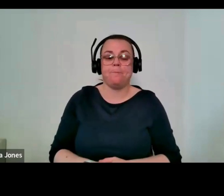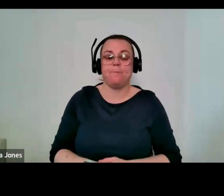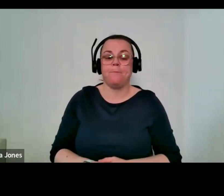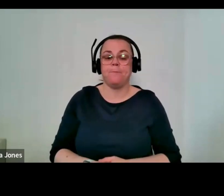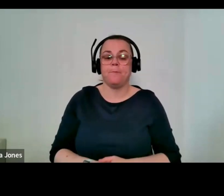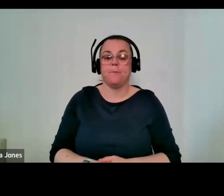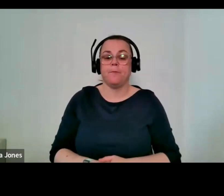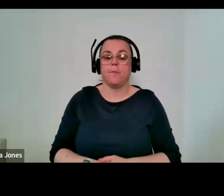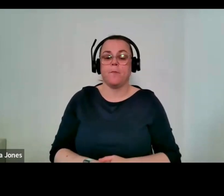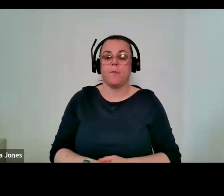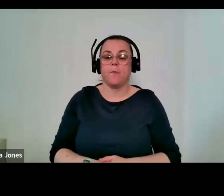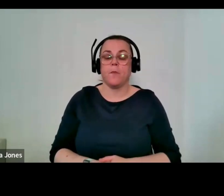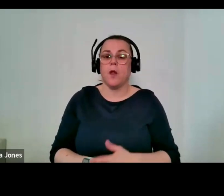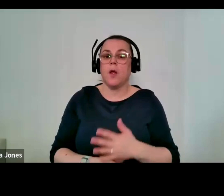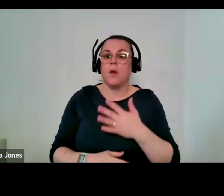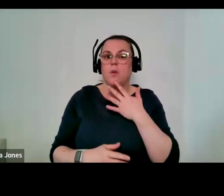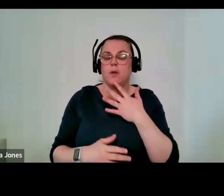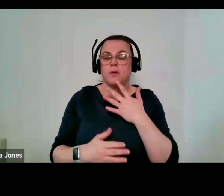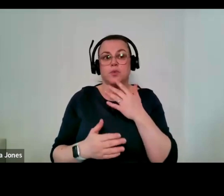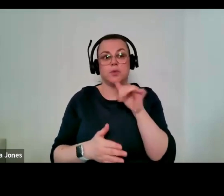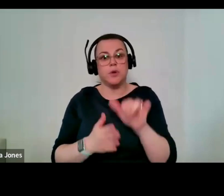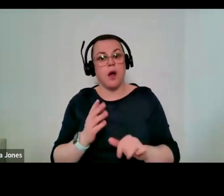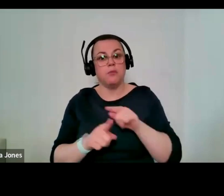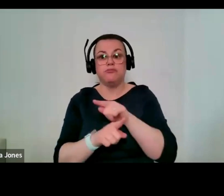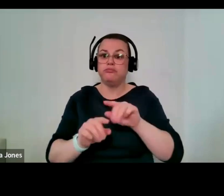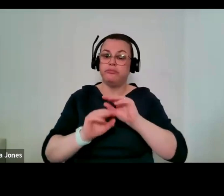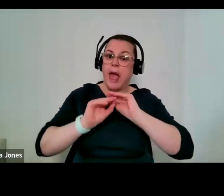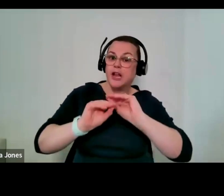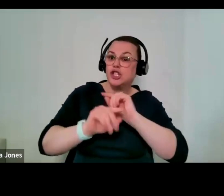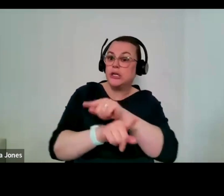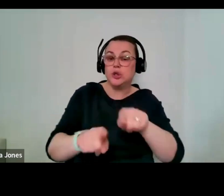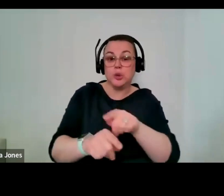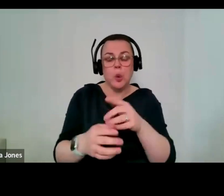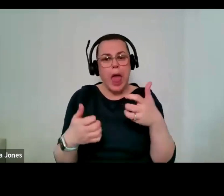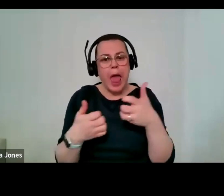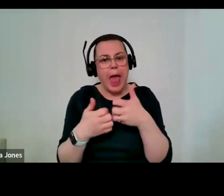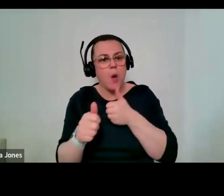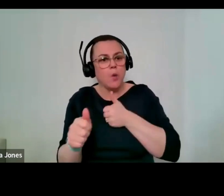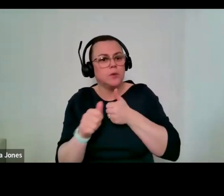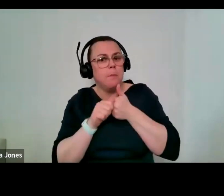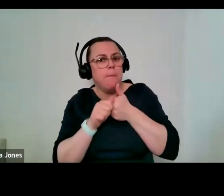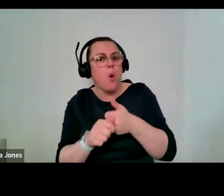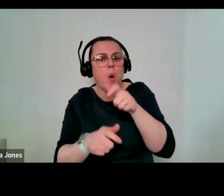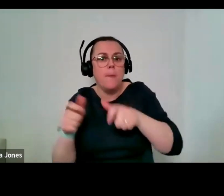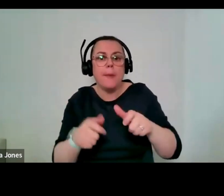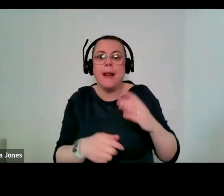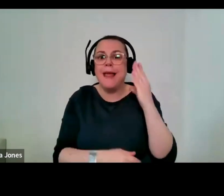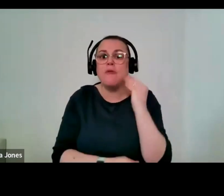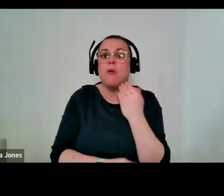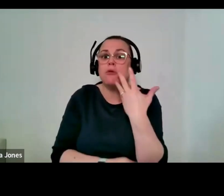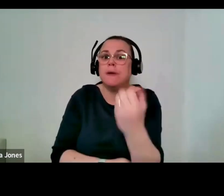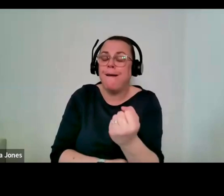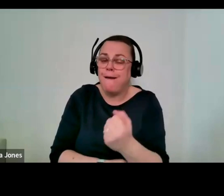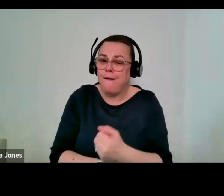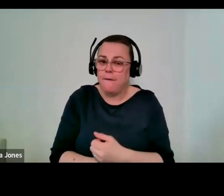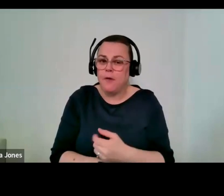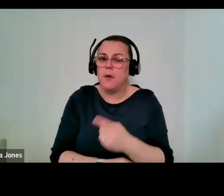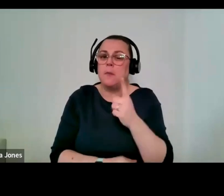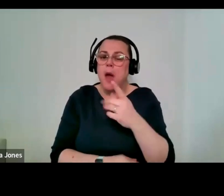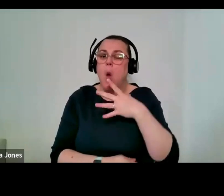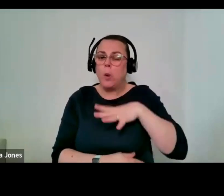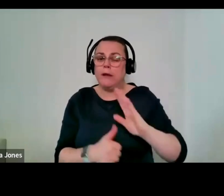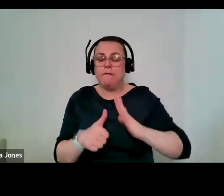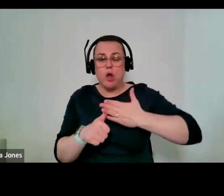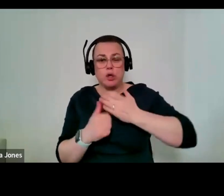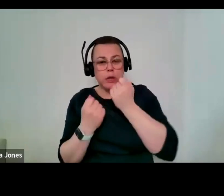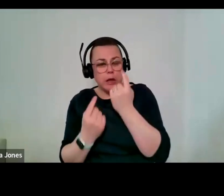And then to start educating you on how to best support people with a hearing loss, we need to first of all understand what